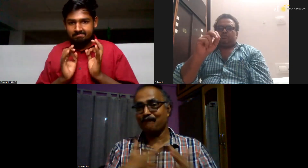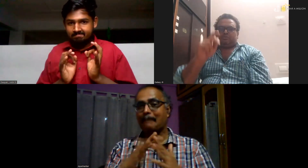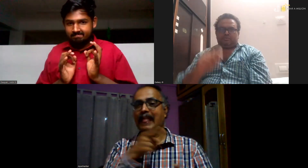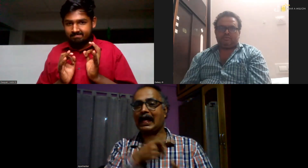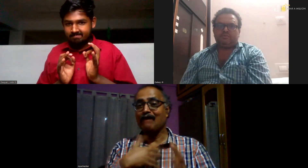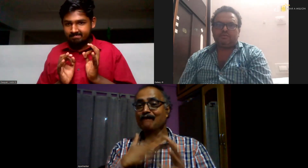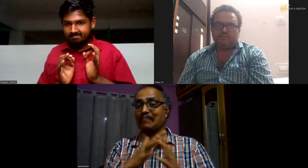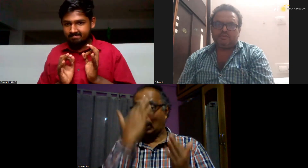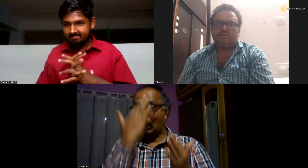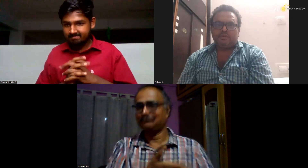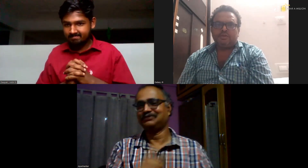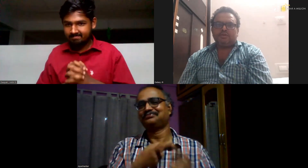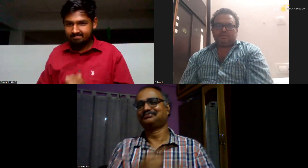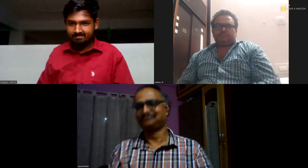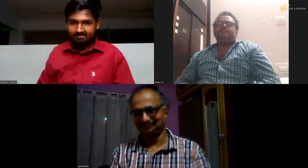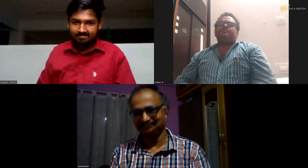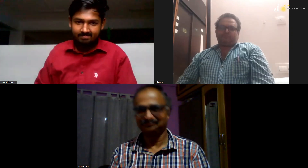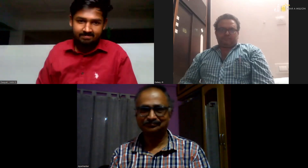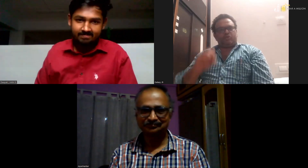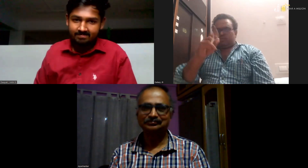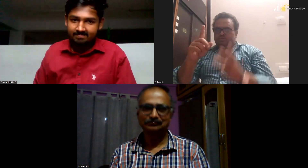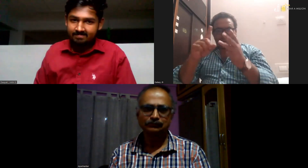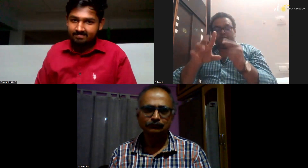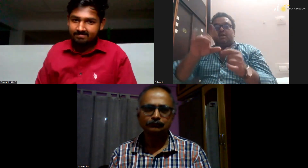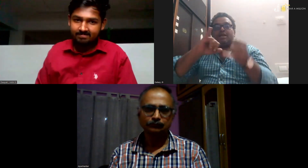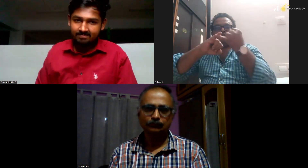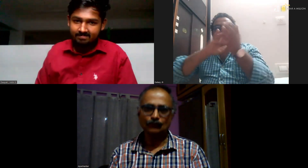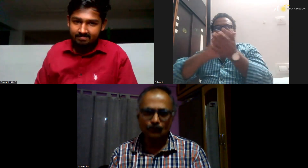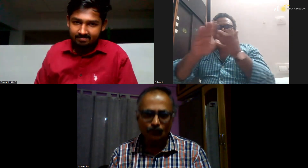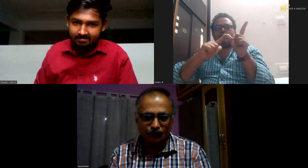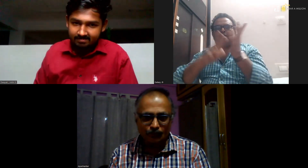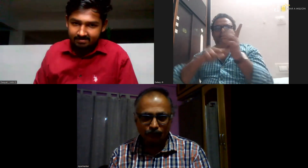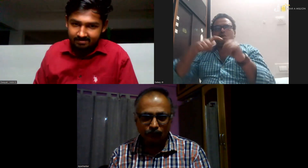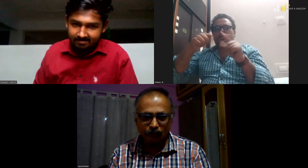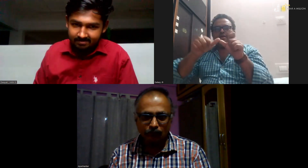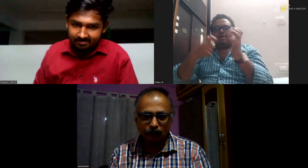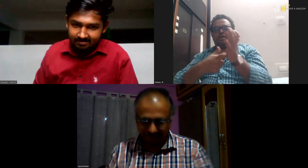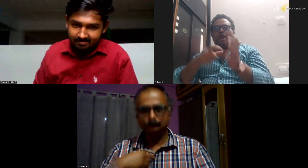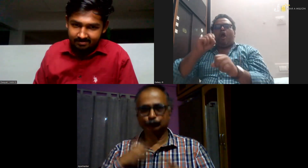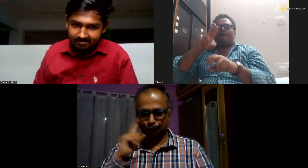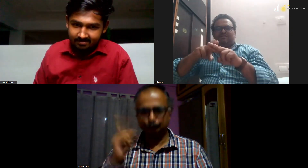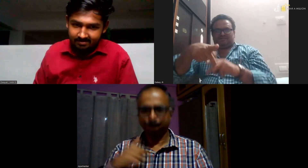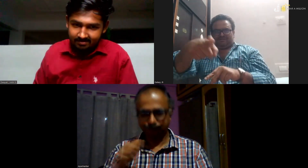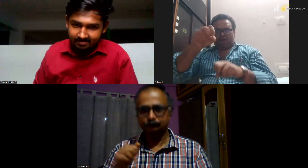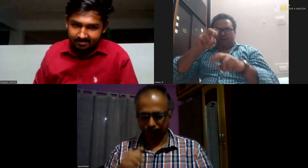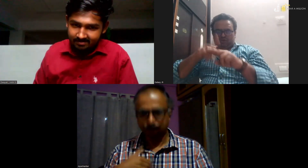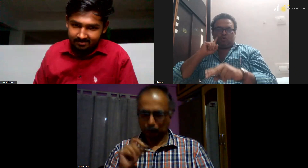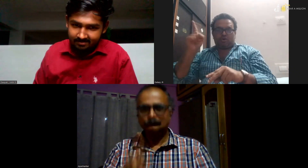really. Okay, so I can really say that this is really helpful.